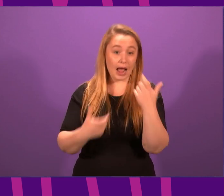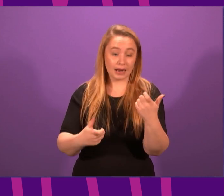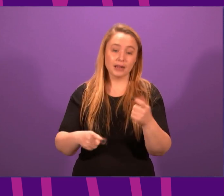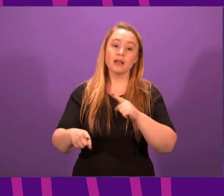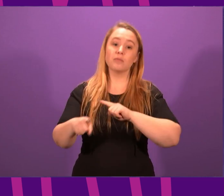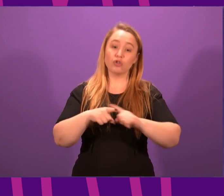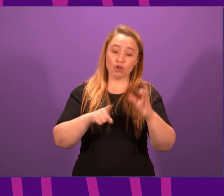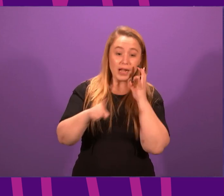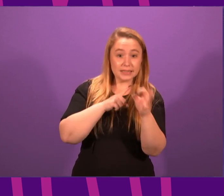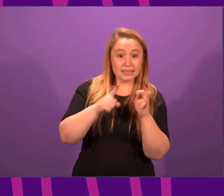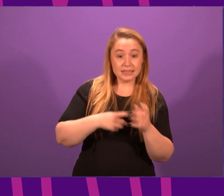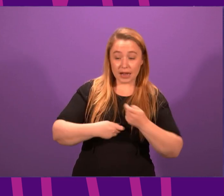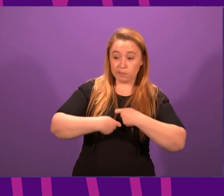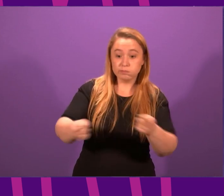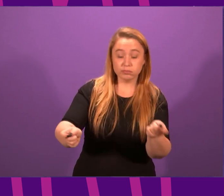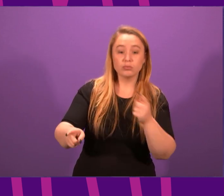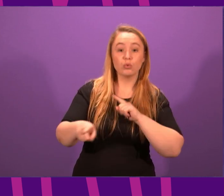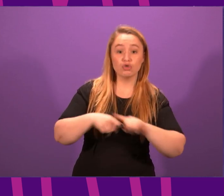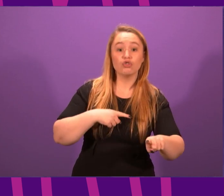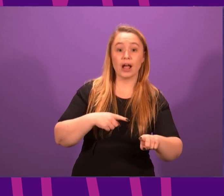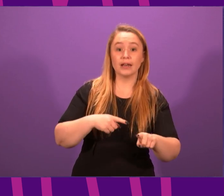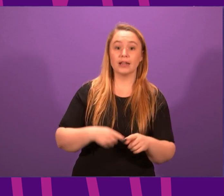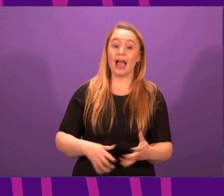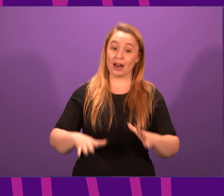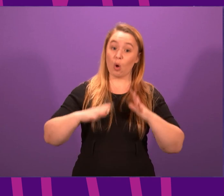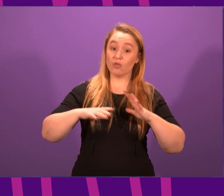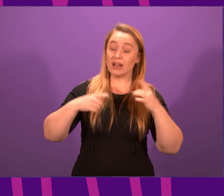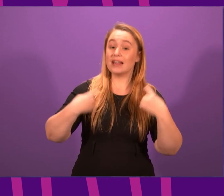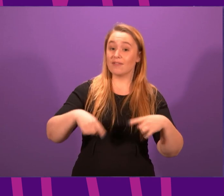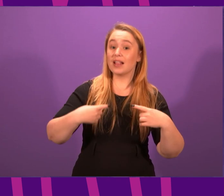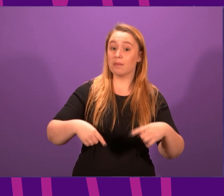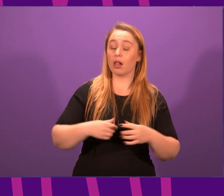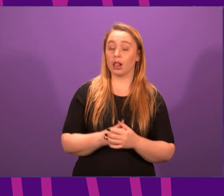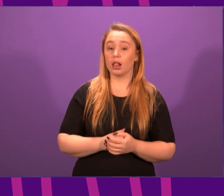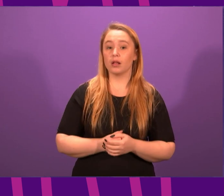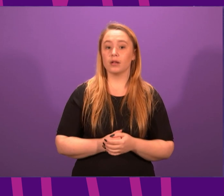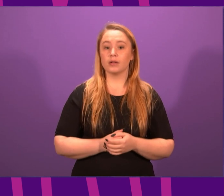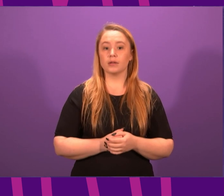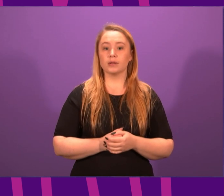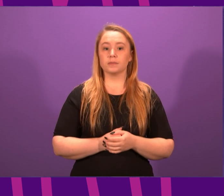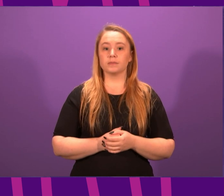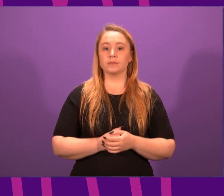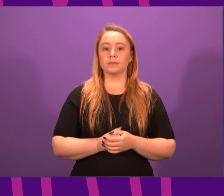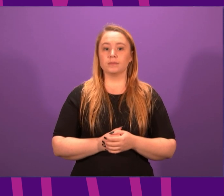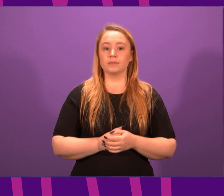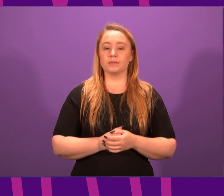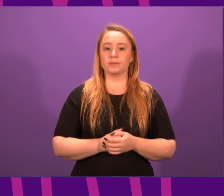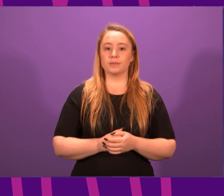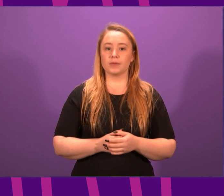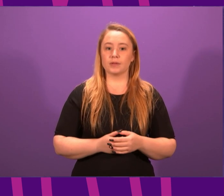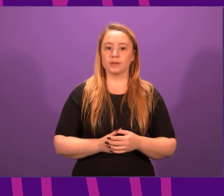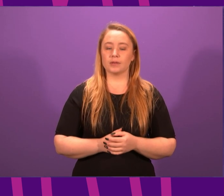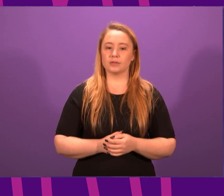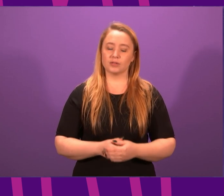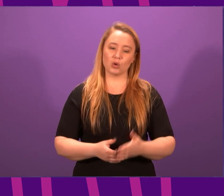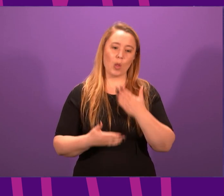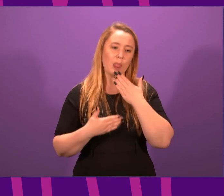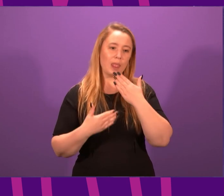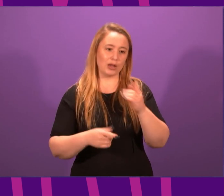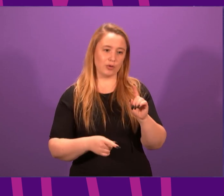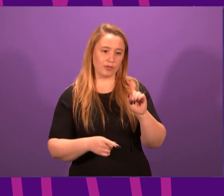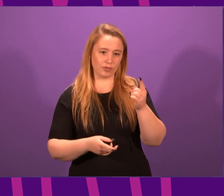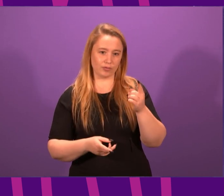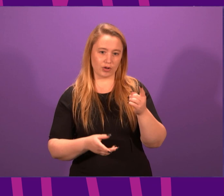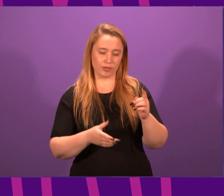as much detail as possible, and some of what he has just called for is already available. Graeme Simpson. OK, I thank the First Minister for that.